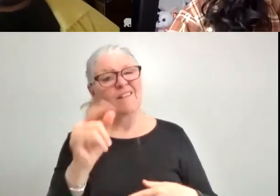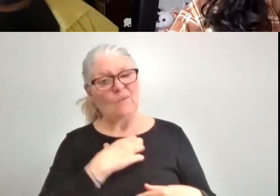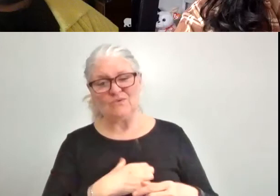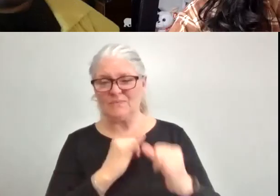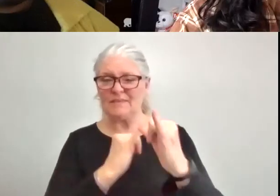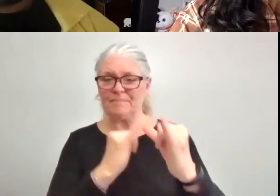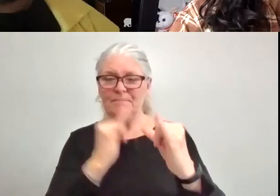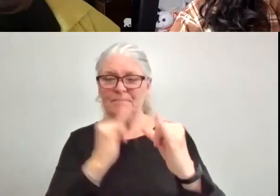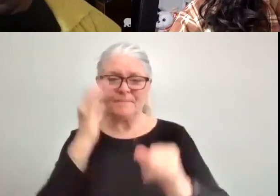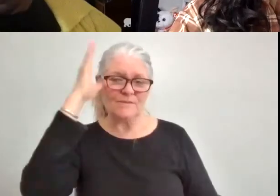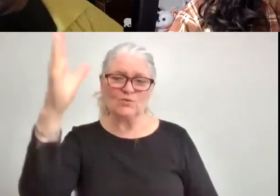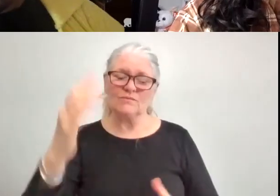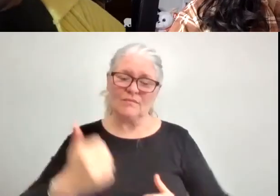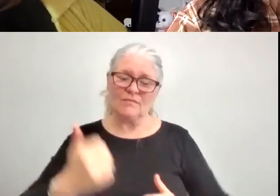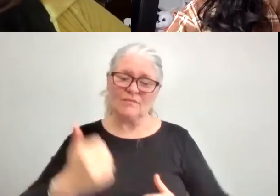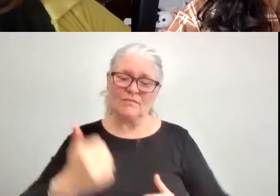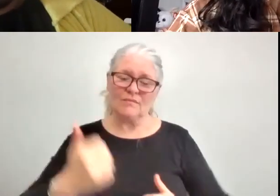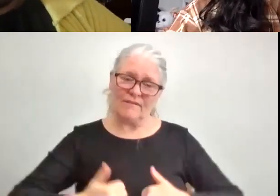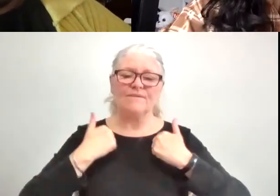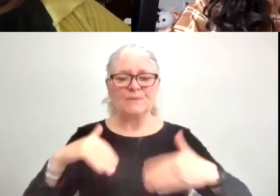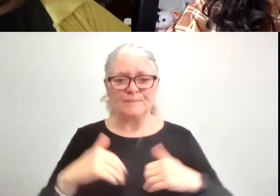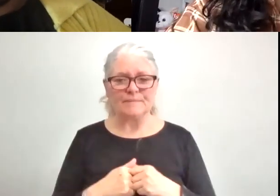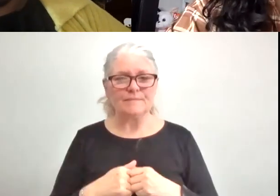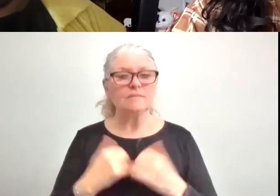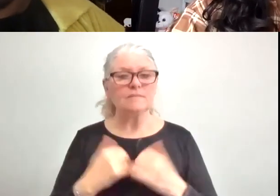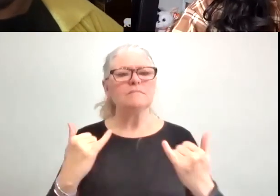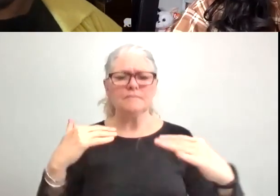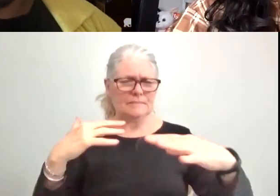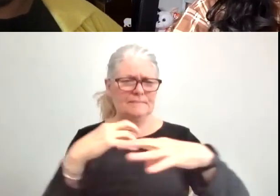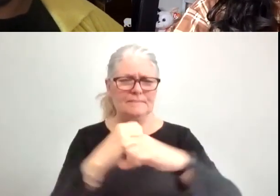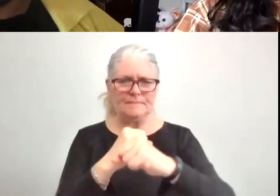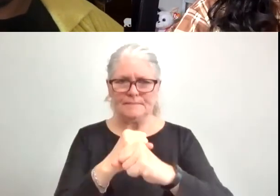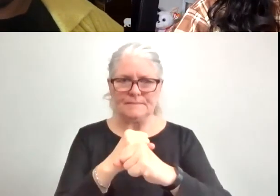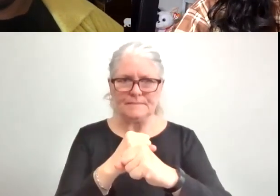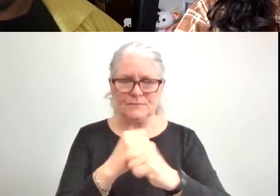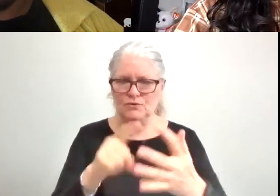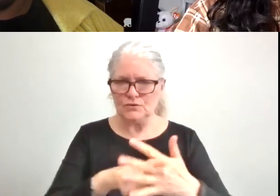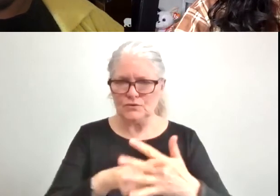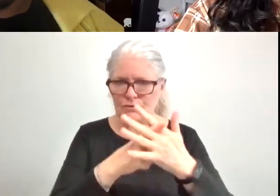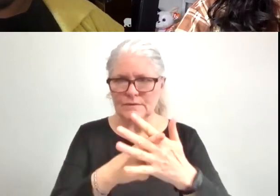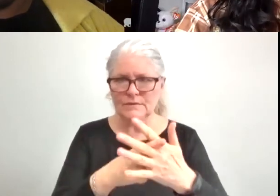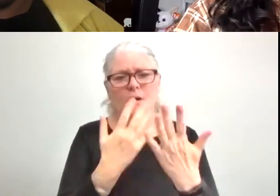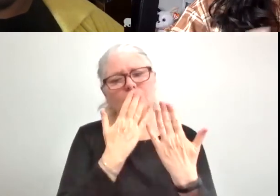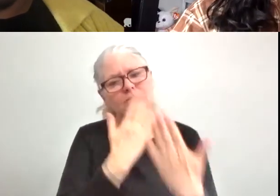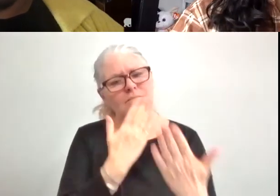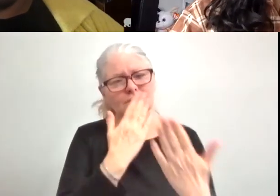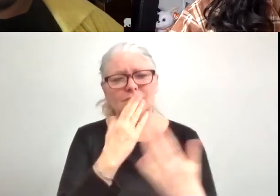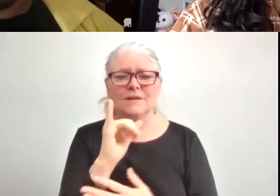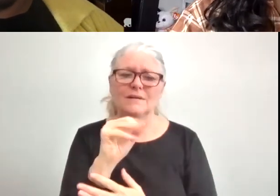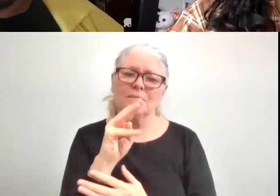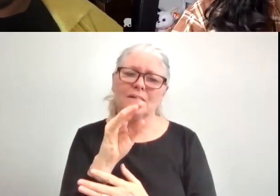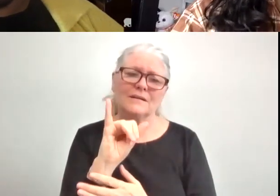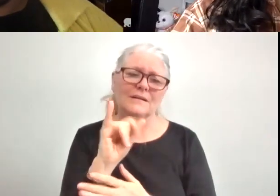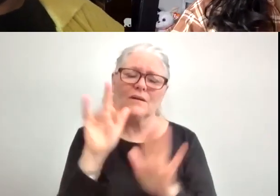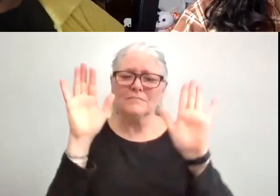future which I would like to live in. So we're actually going to start wrapping up our event now. I want to say thank you so much,